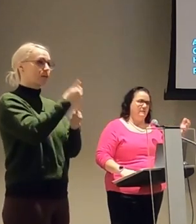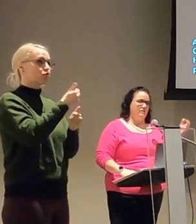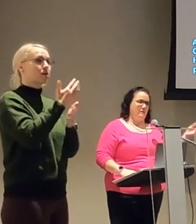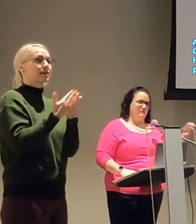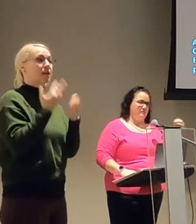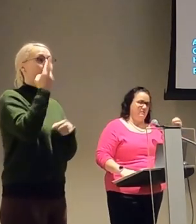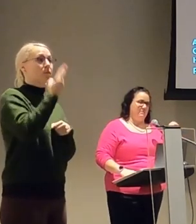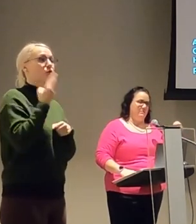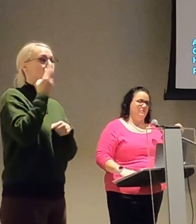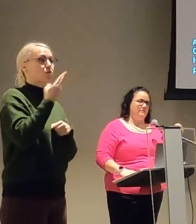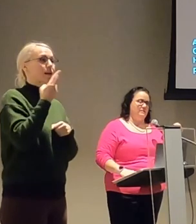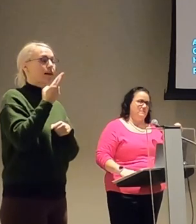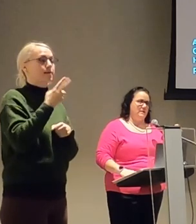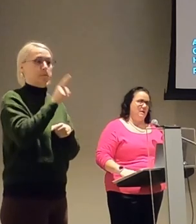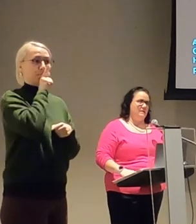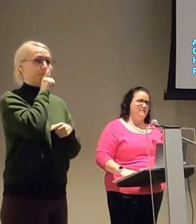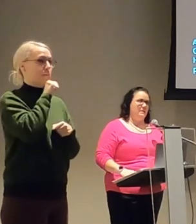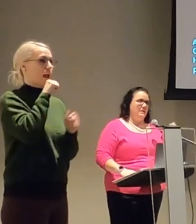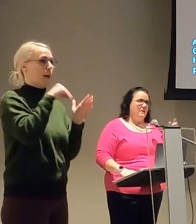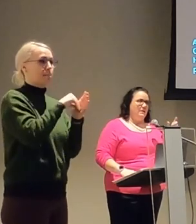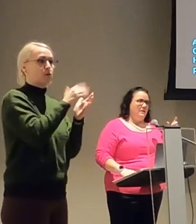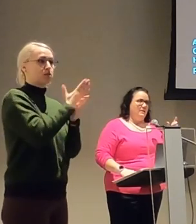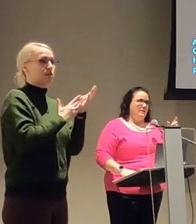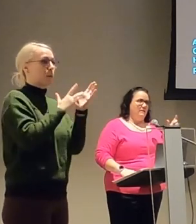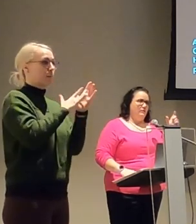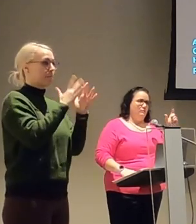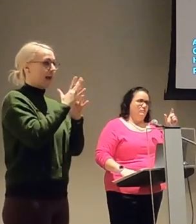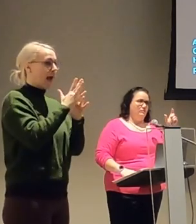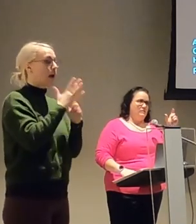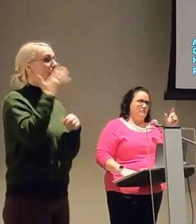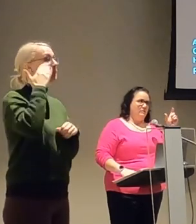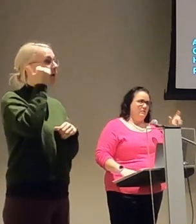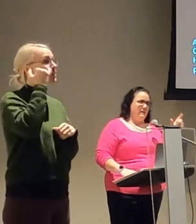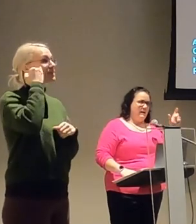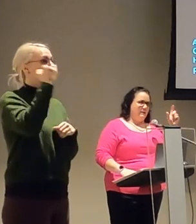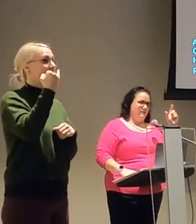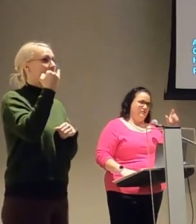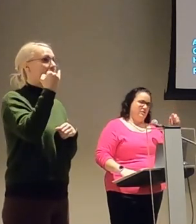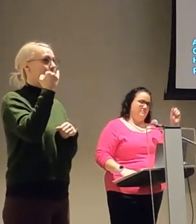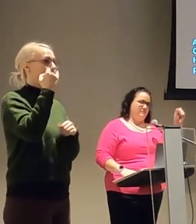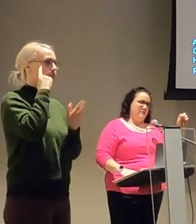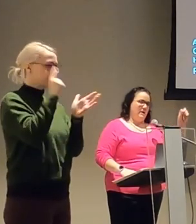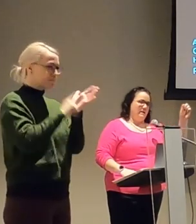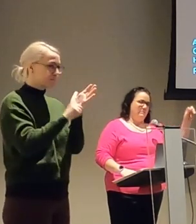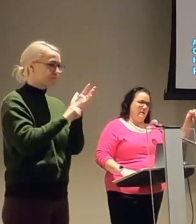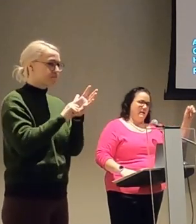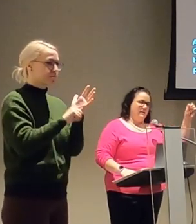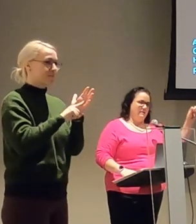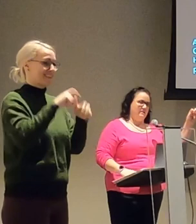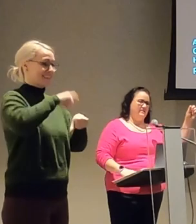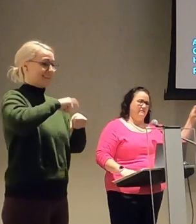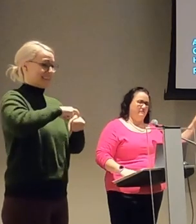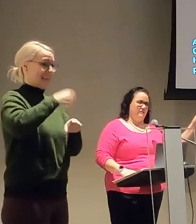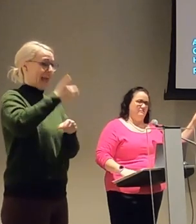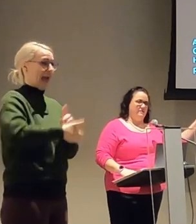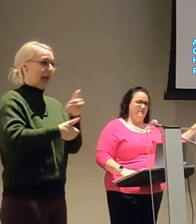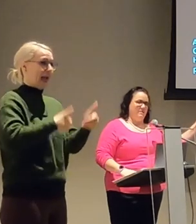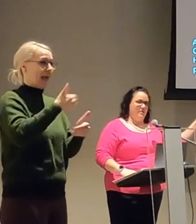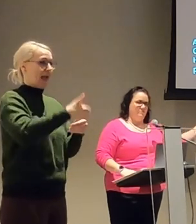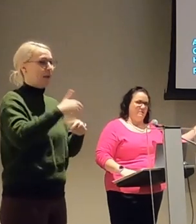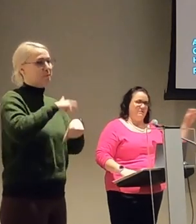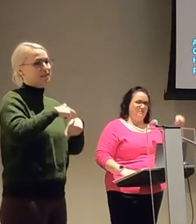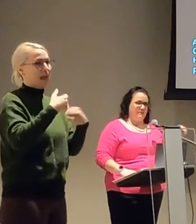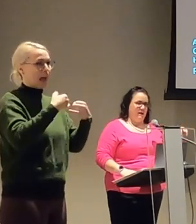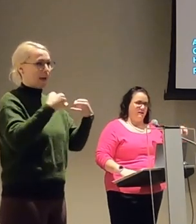reasons it's left out of some Bibles is because if you look at it in terms of timeline, it doesn't fit with